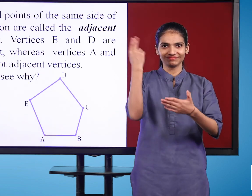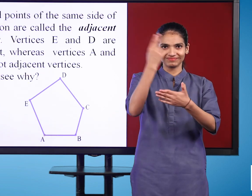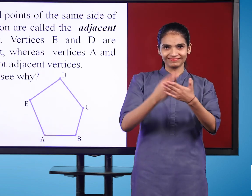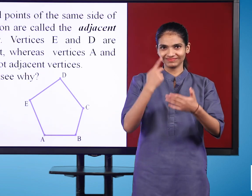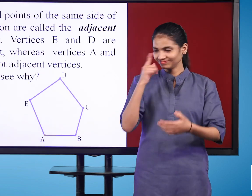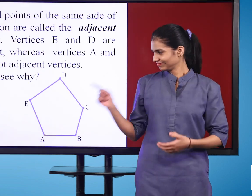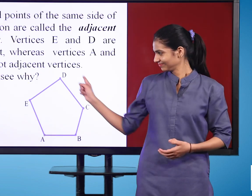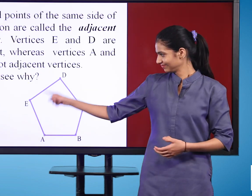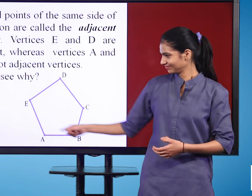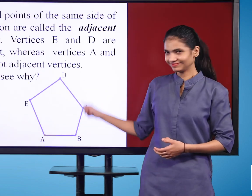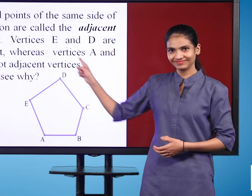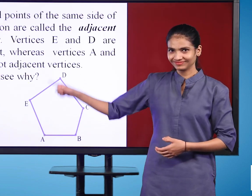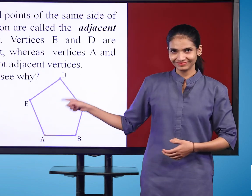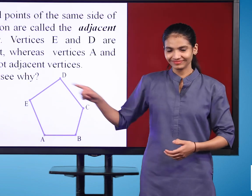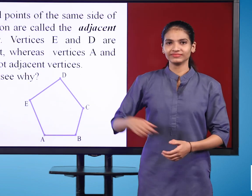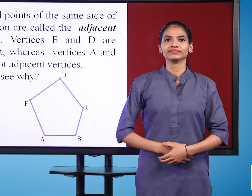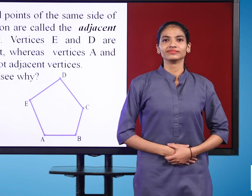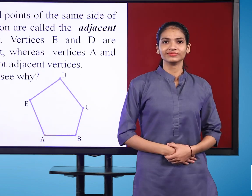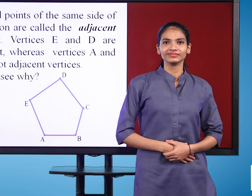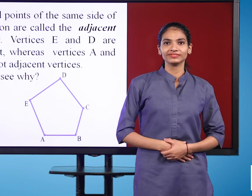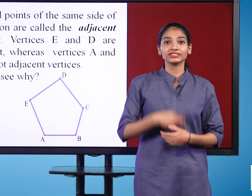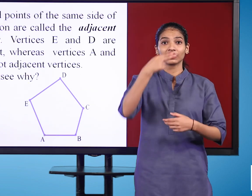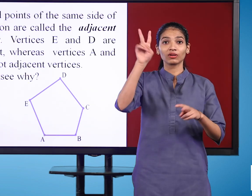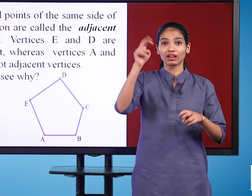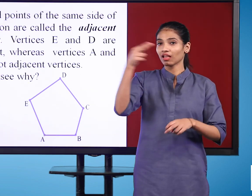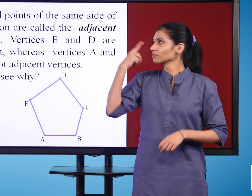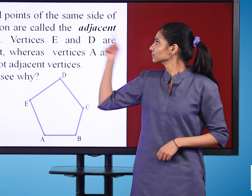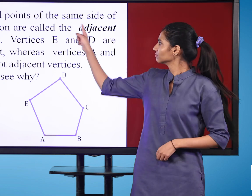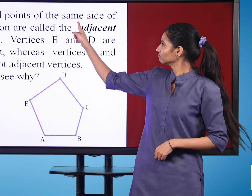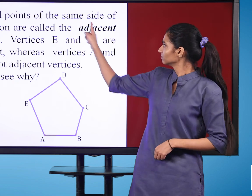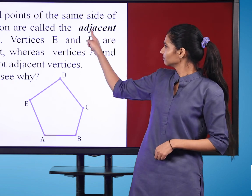The endpoints of the same side of a polygon are called